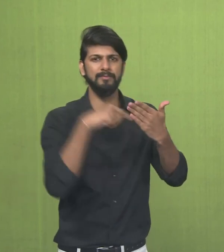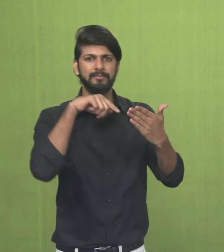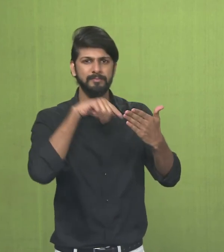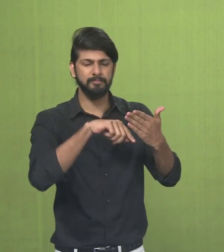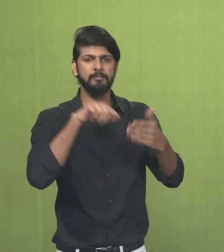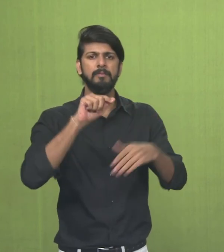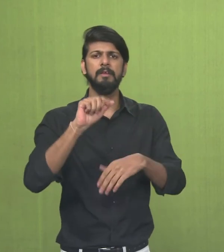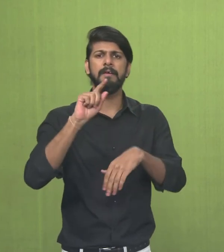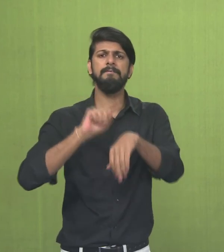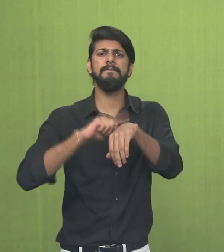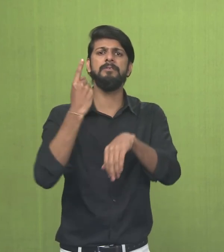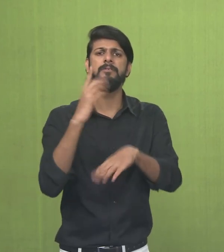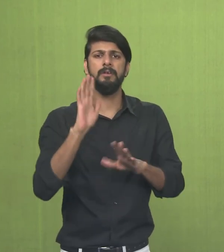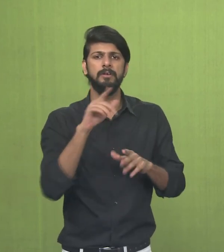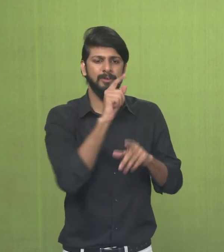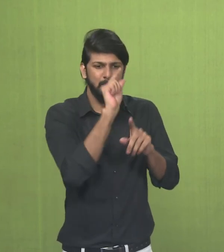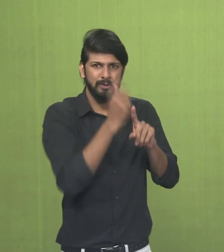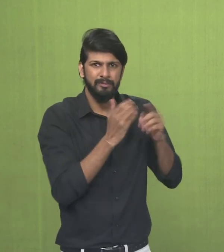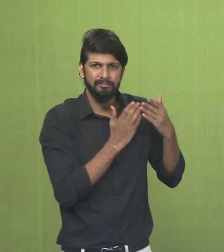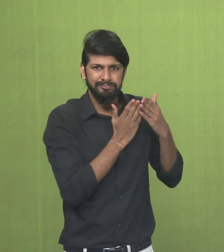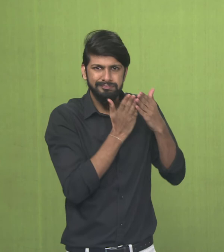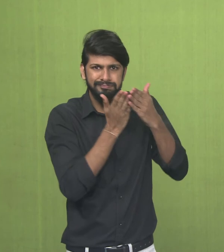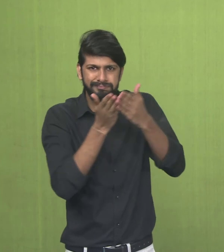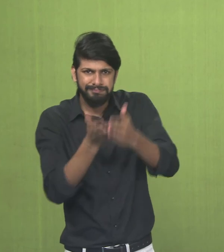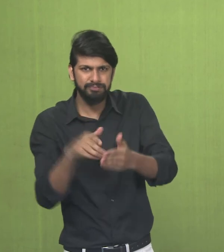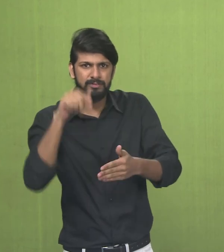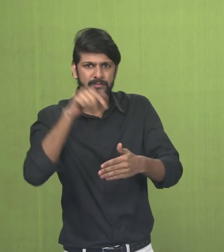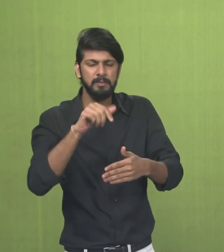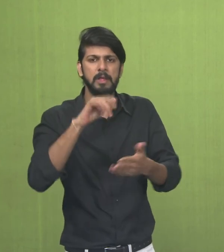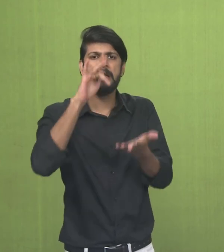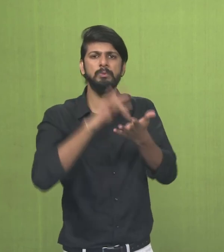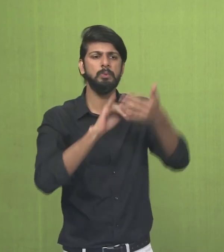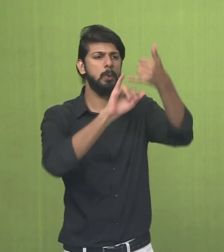The company paintings were first made in Madras,